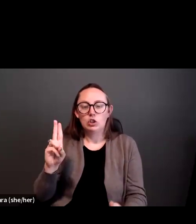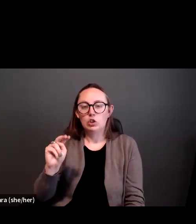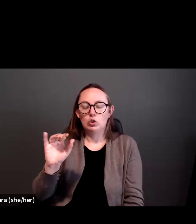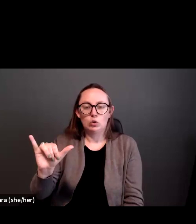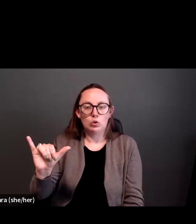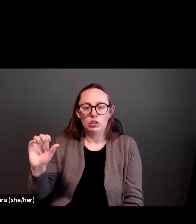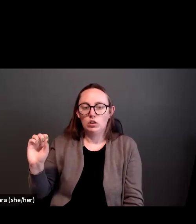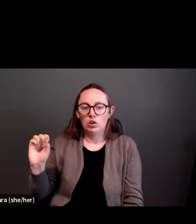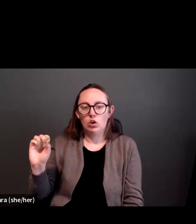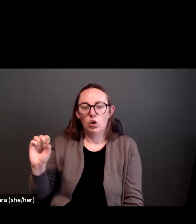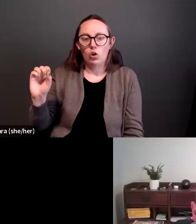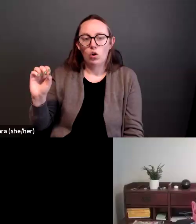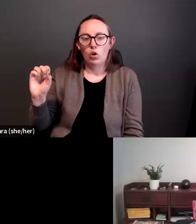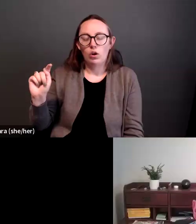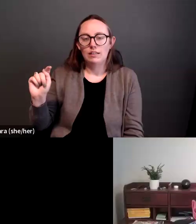need to get started?